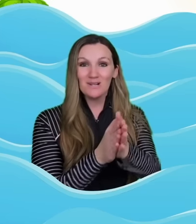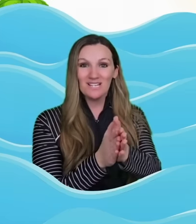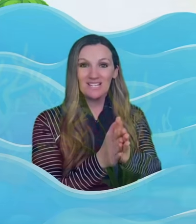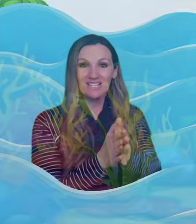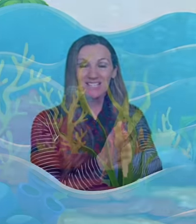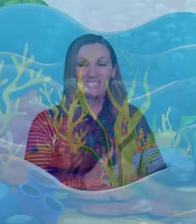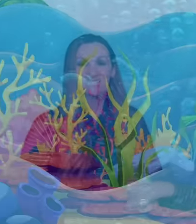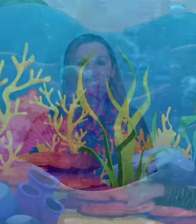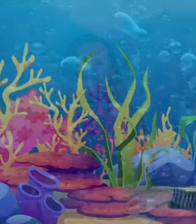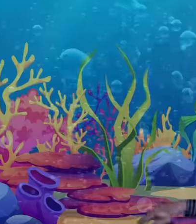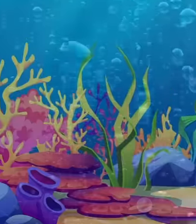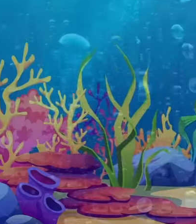Octopus.